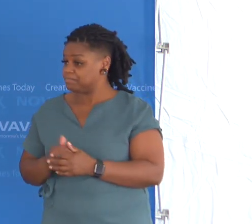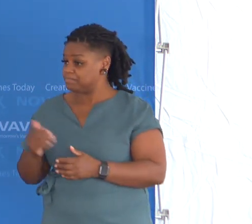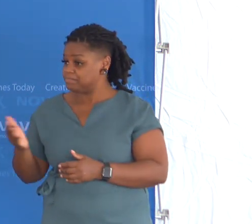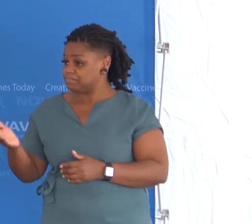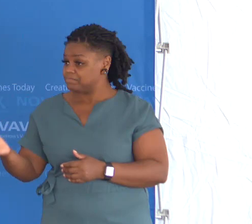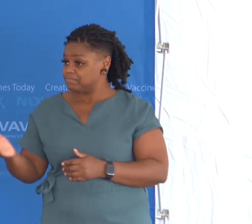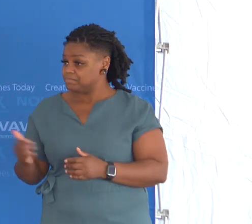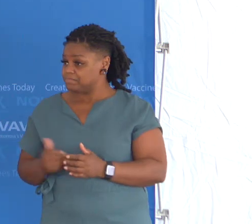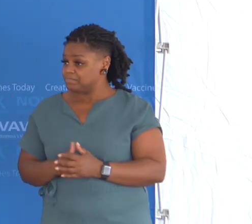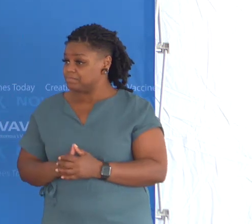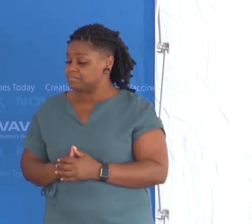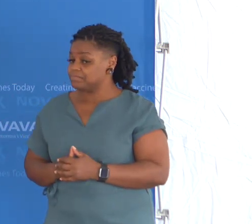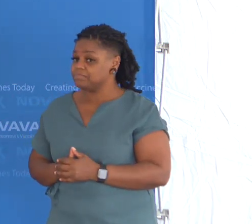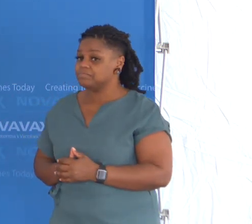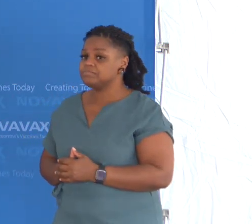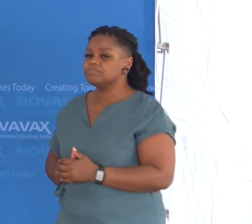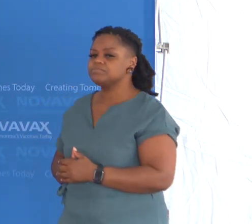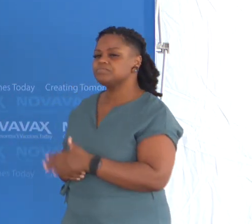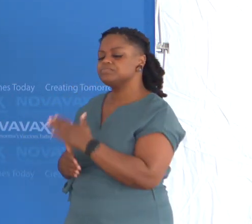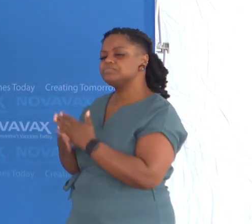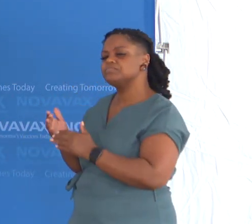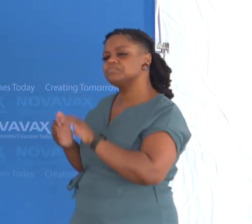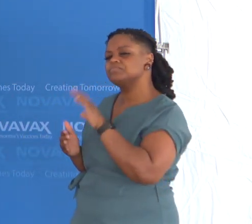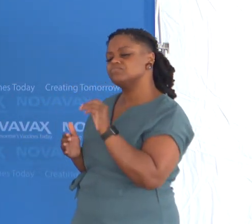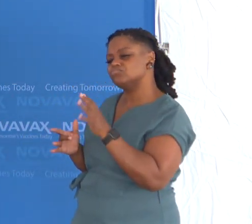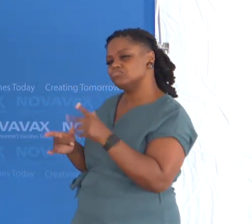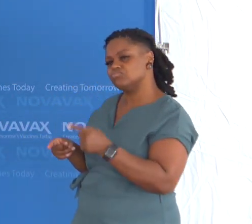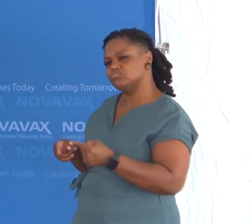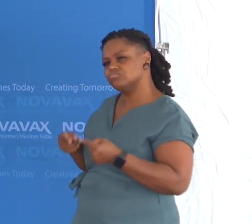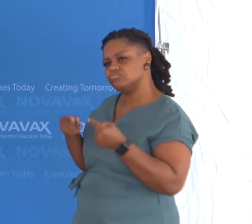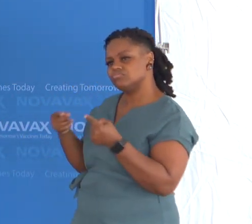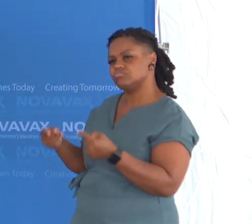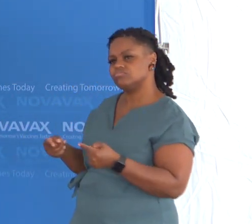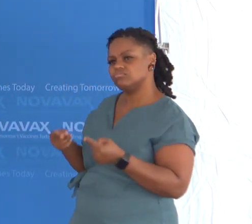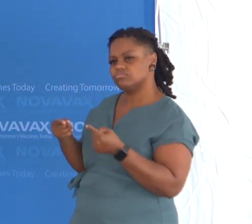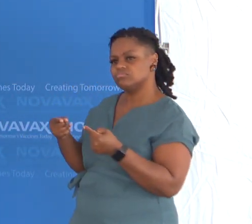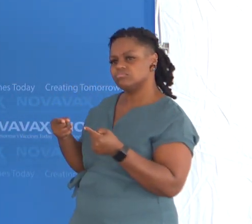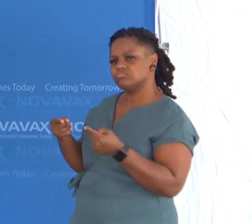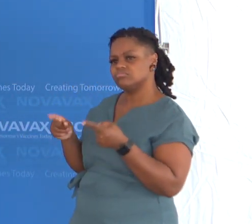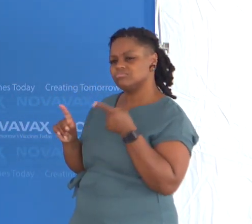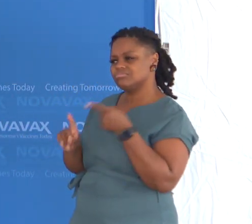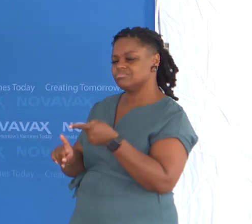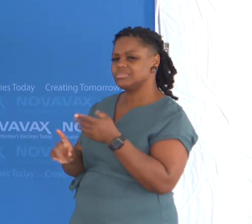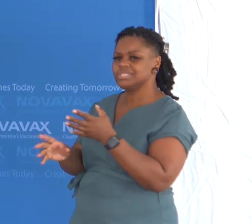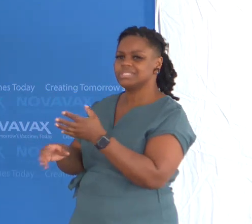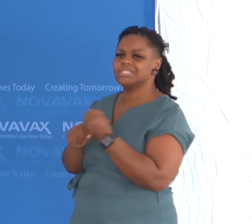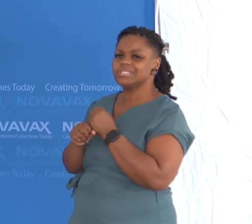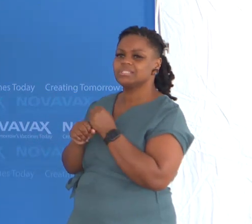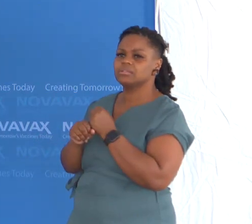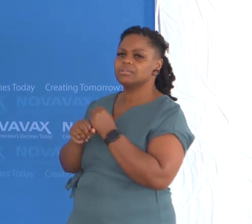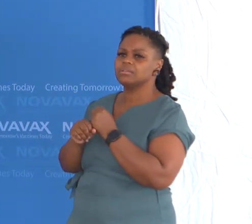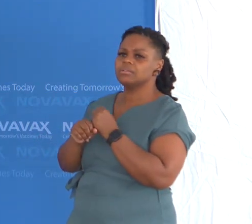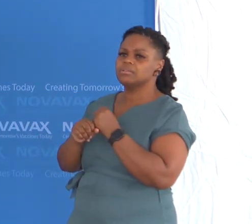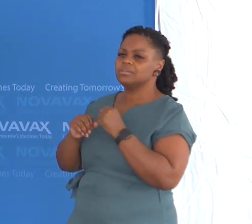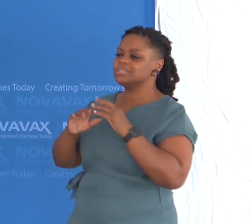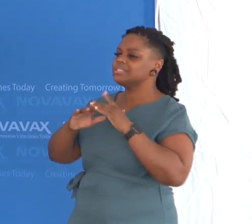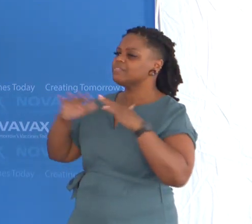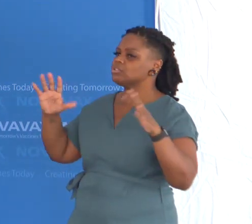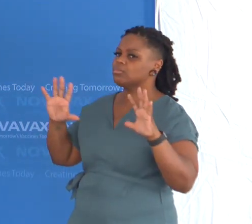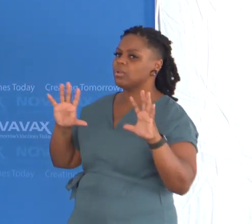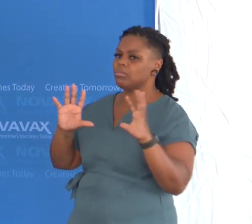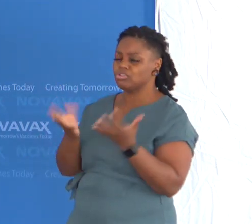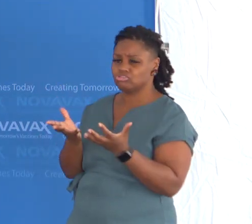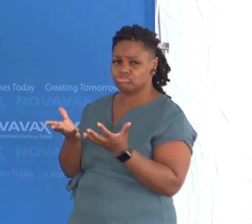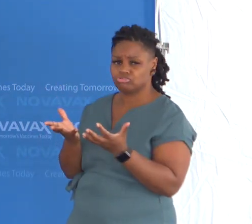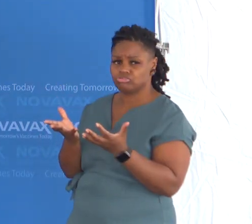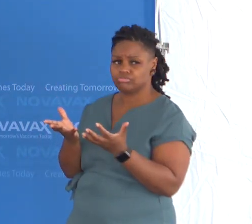Some companies have struggled in their phase 3s to get a sufficiently diverse population. Right. Two-part question